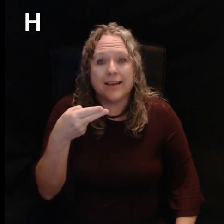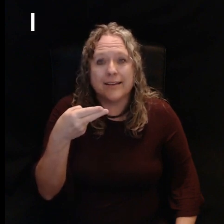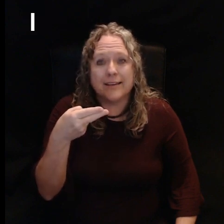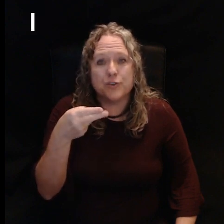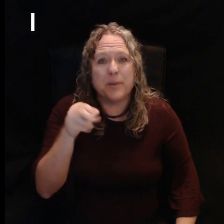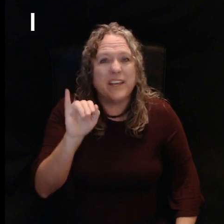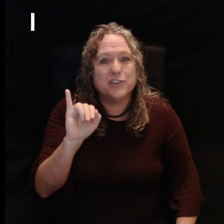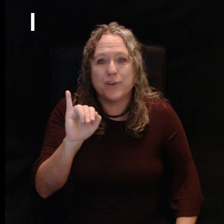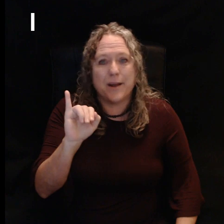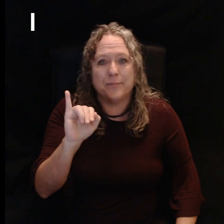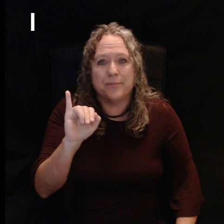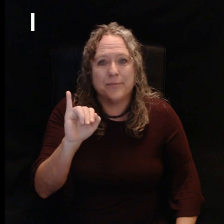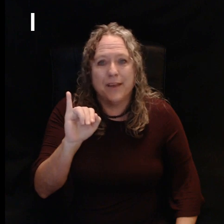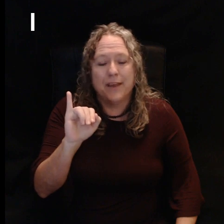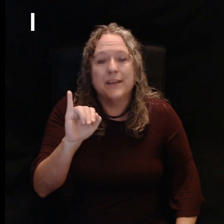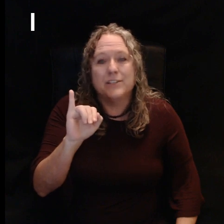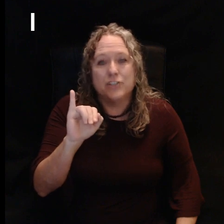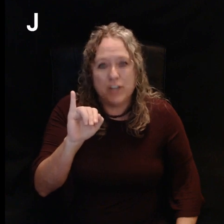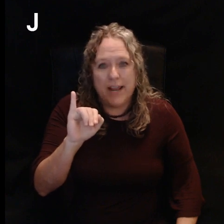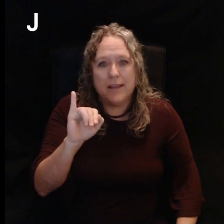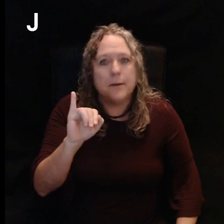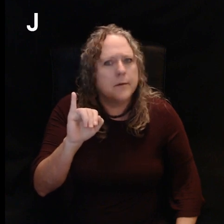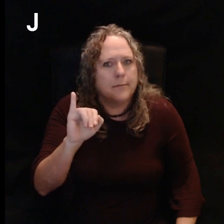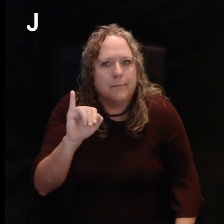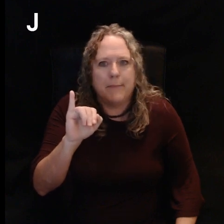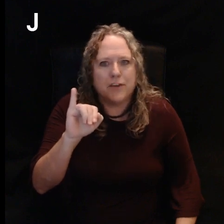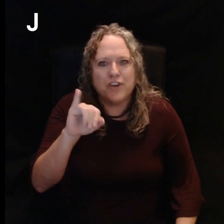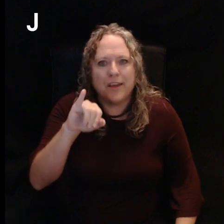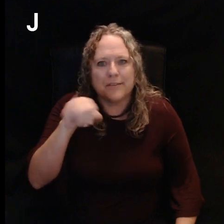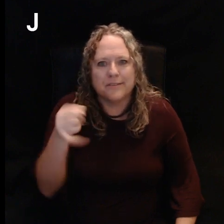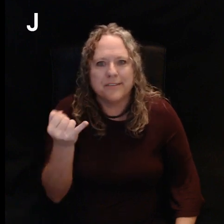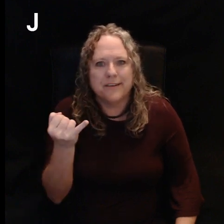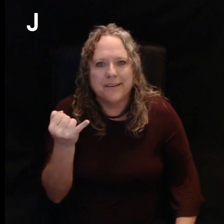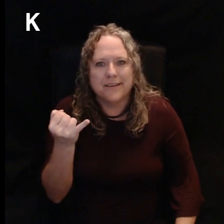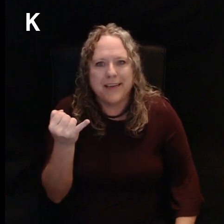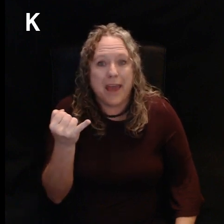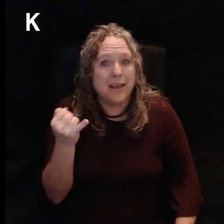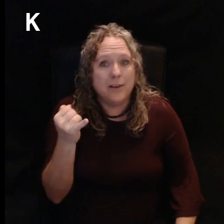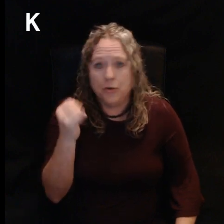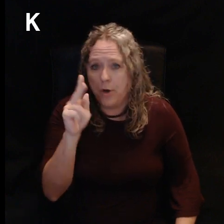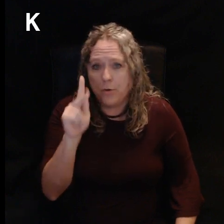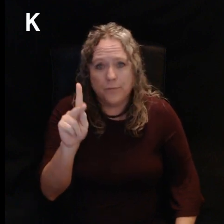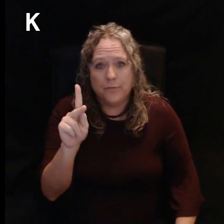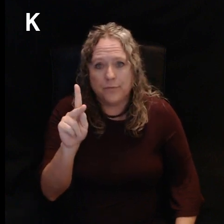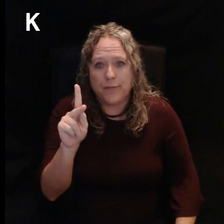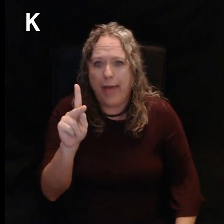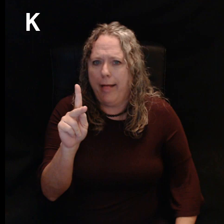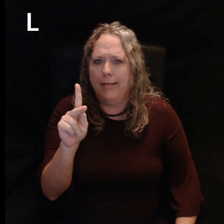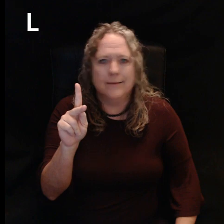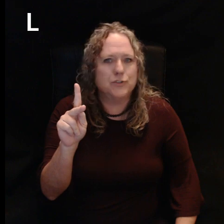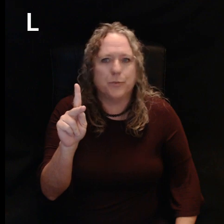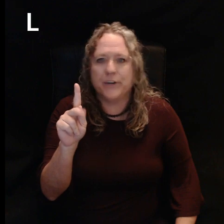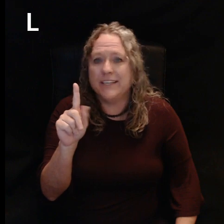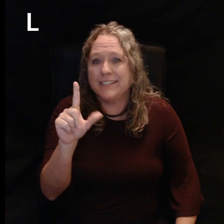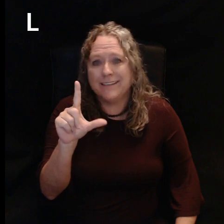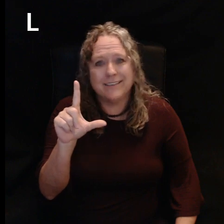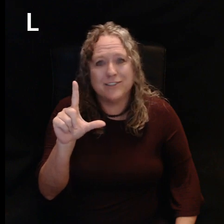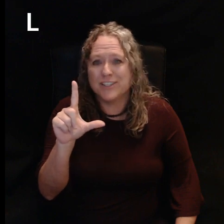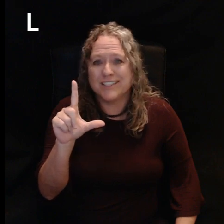is your pinky straight up. J, make a J. K, you know. L, super easy. It's just an